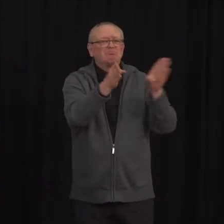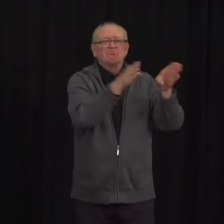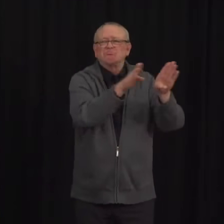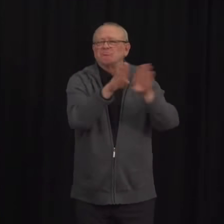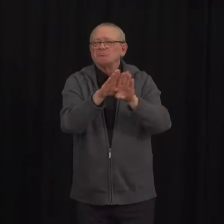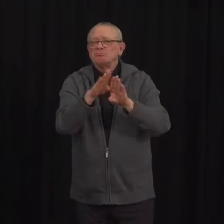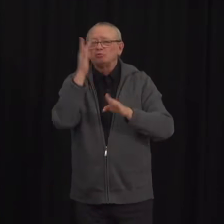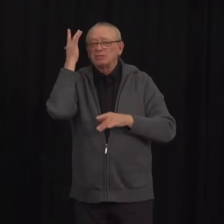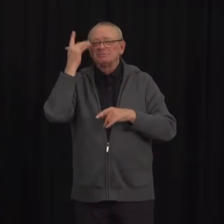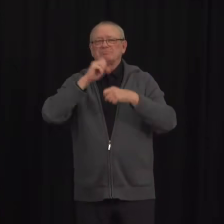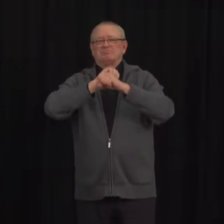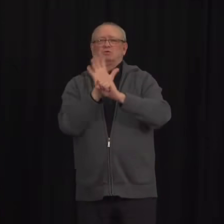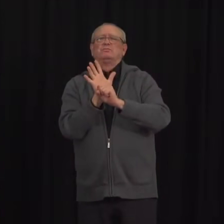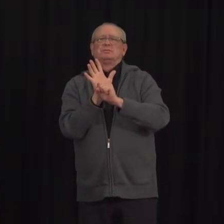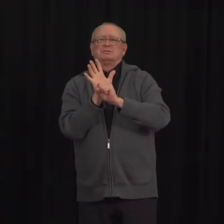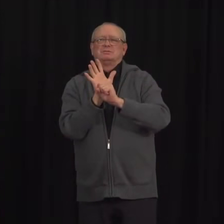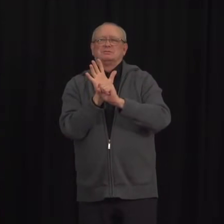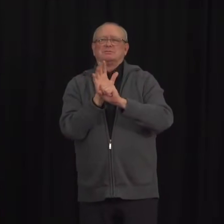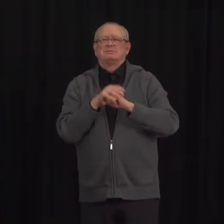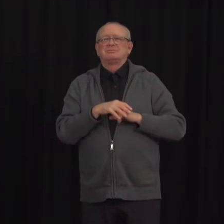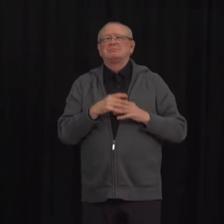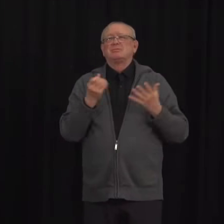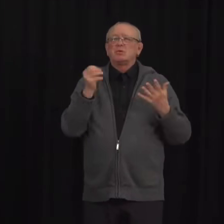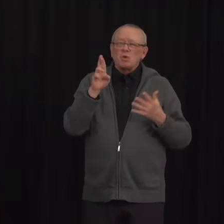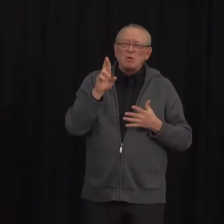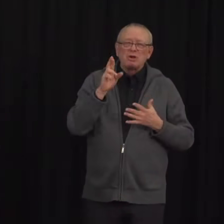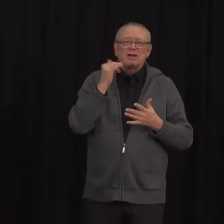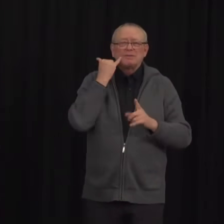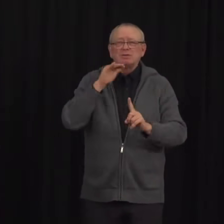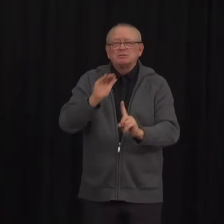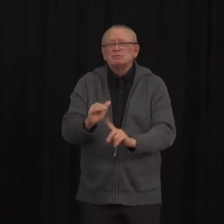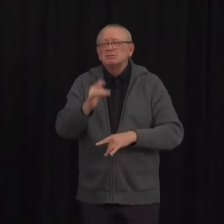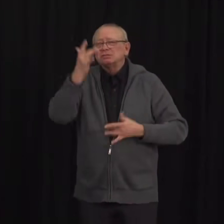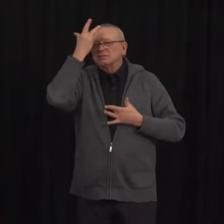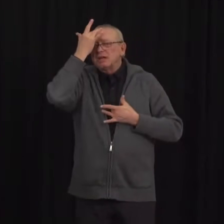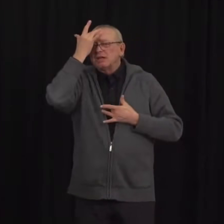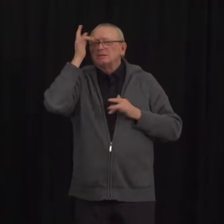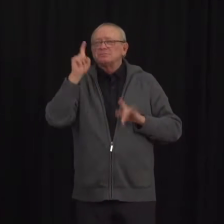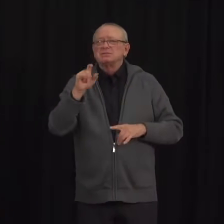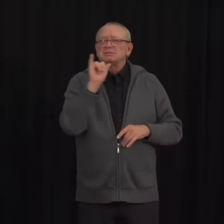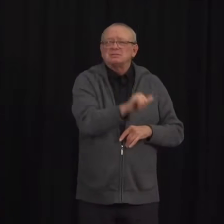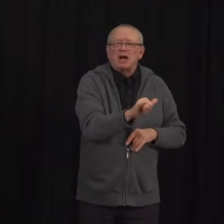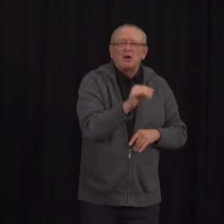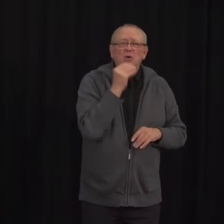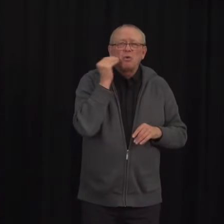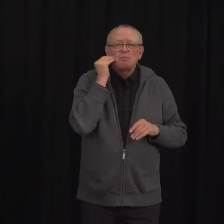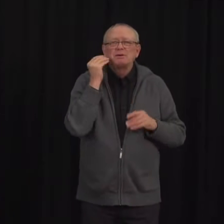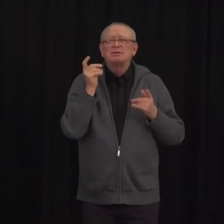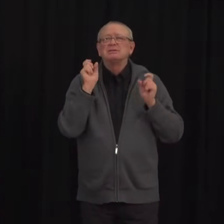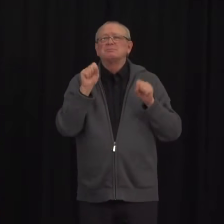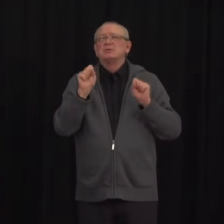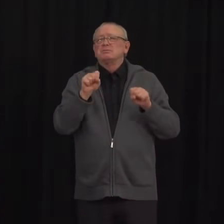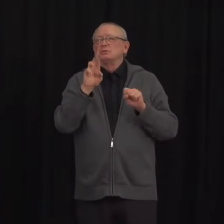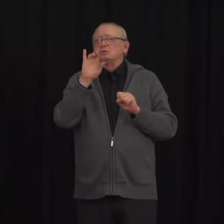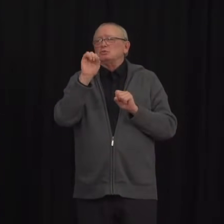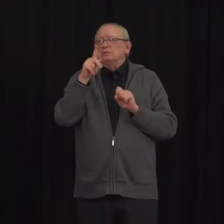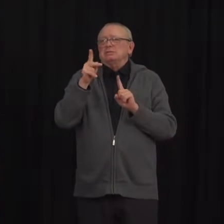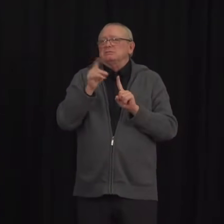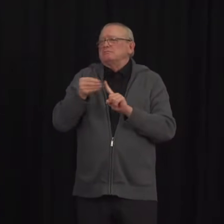to COVID-19, or because they are sick, self-isolating, or at risk of serious health complications due to